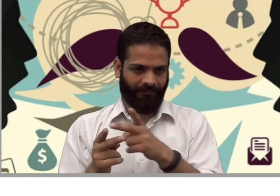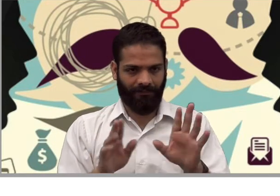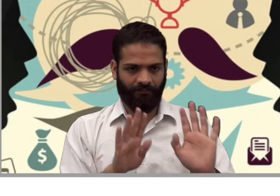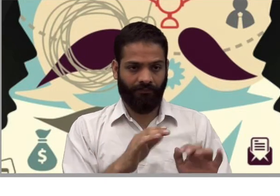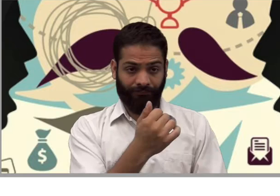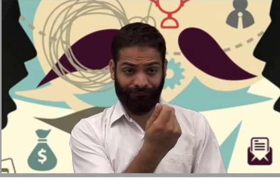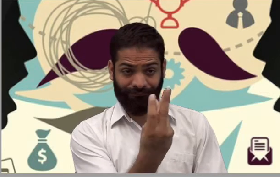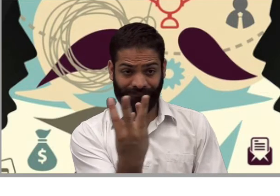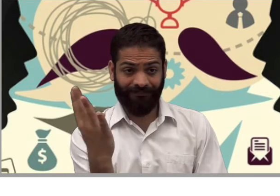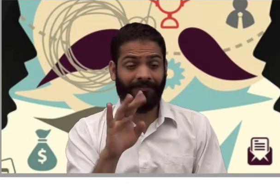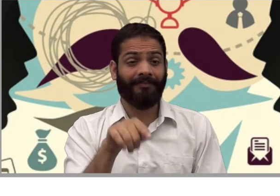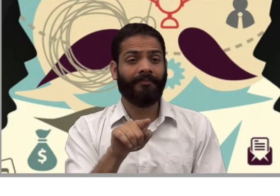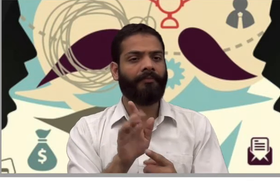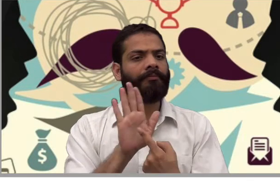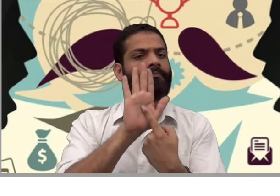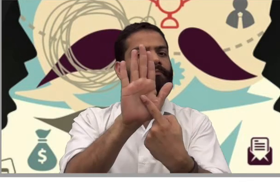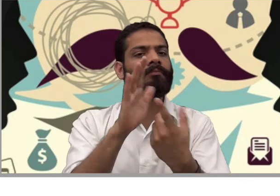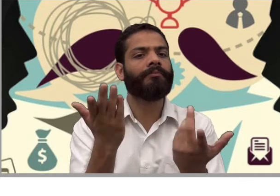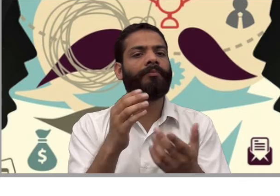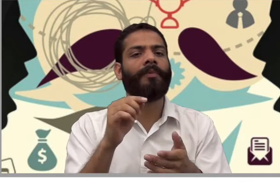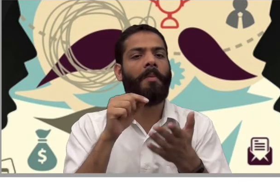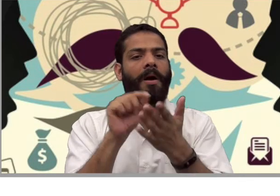pluralization is indicated by zero marking.